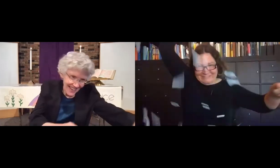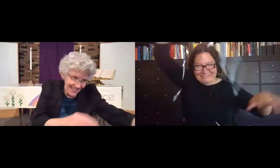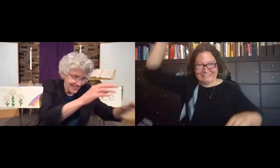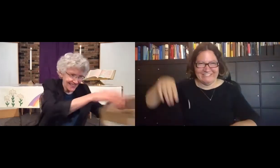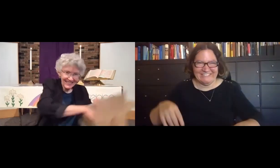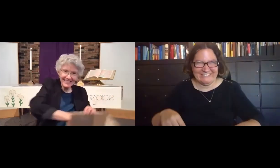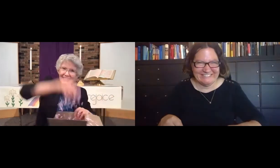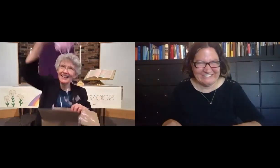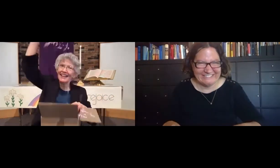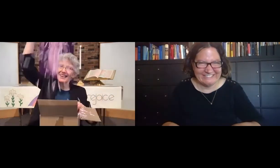Throw some confetti.